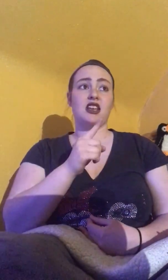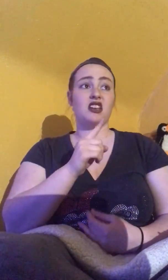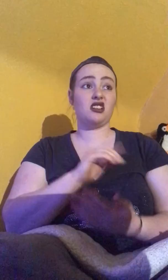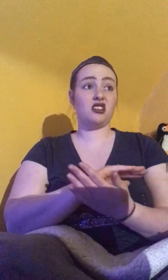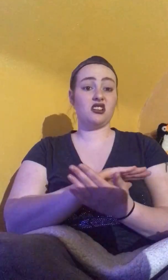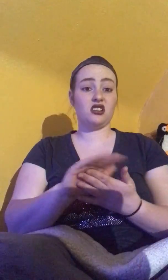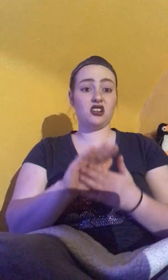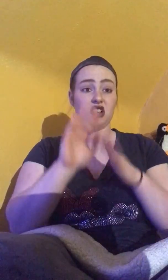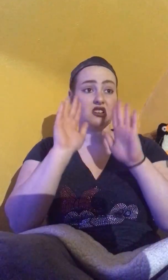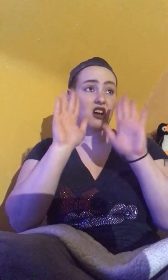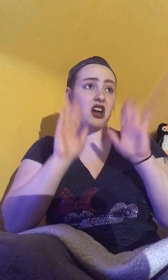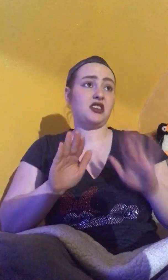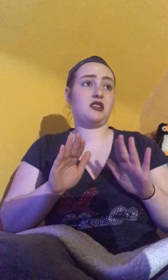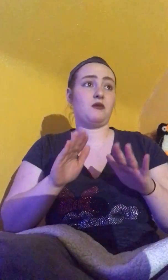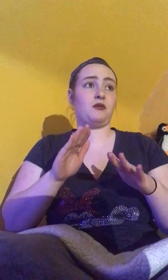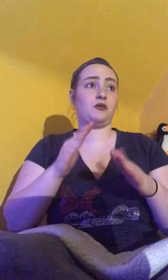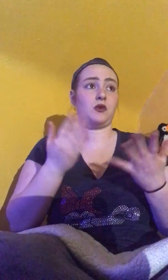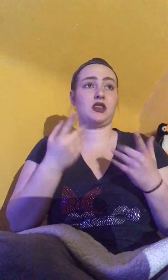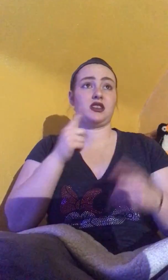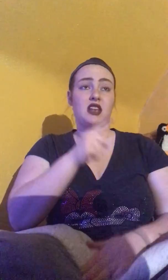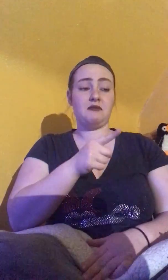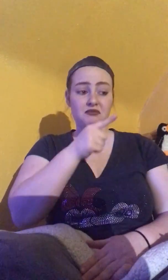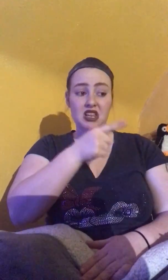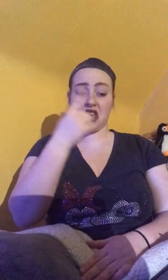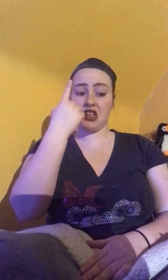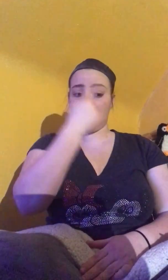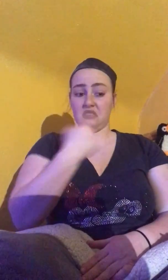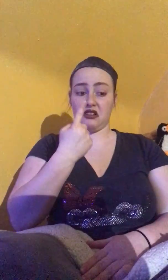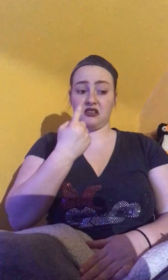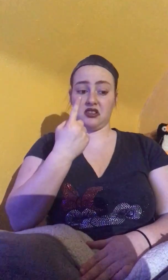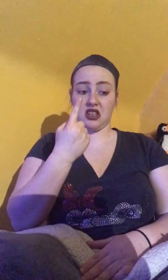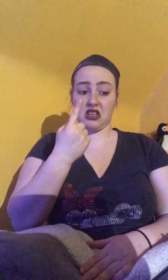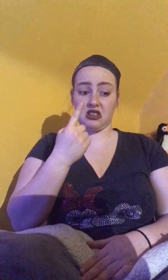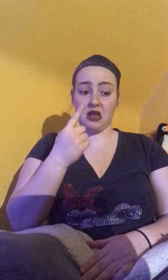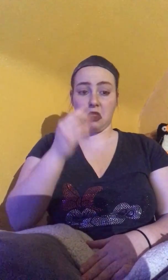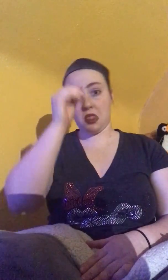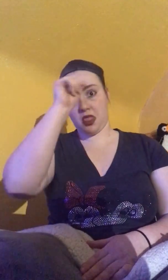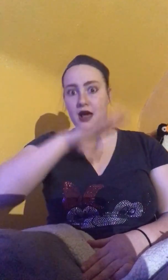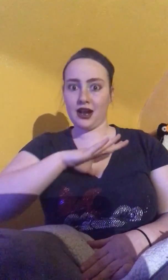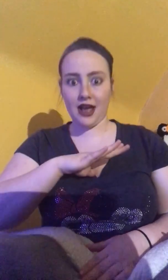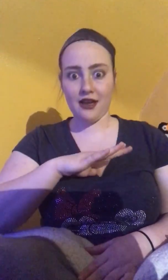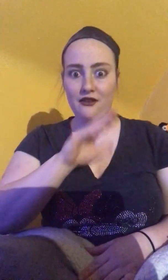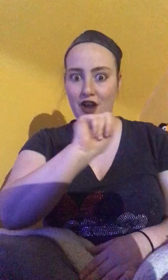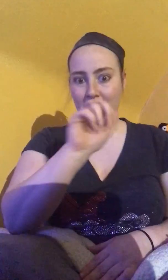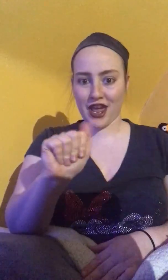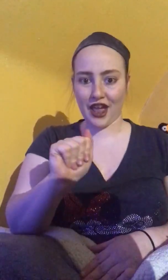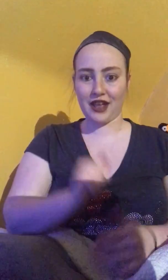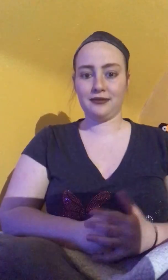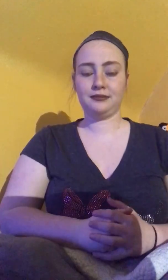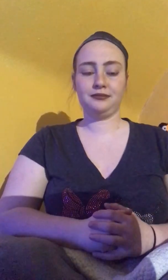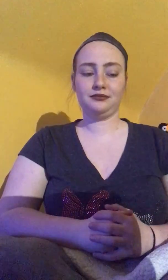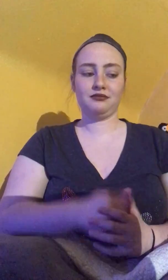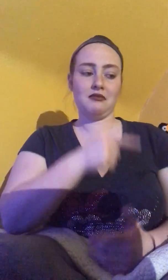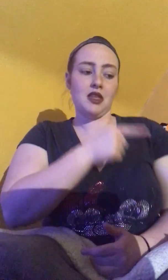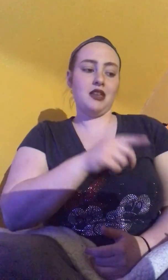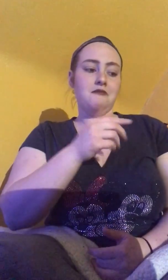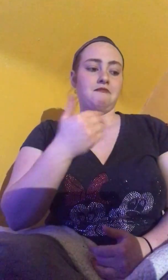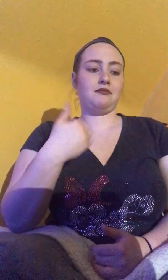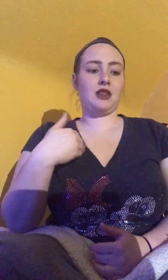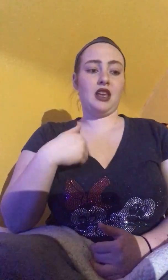looked like the guy when it comes to Alcoholics Anonymous. This guy had 2 or 3 years under his belt,